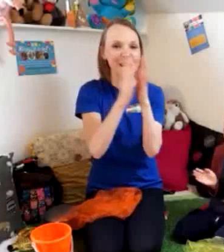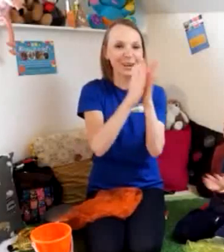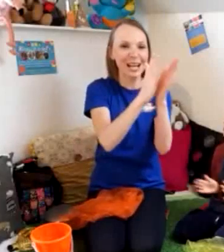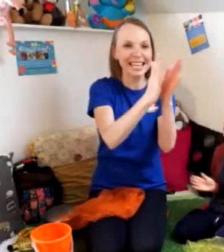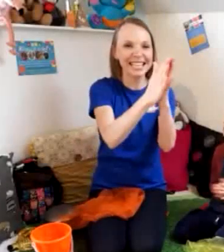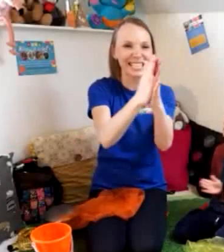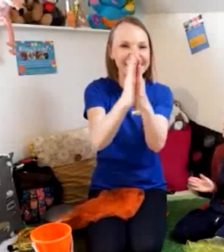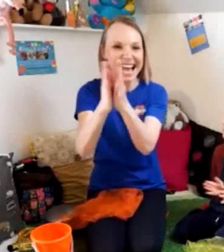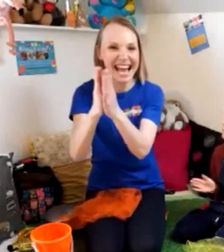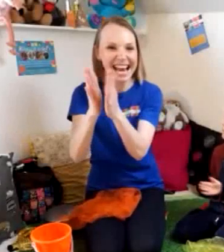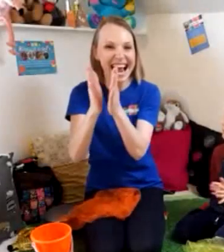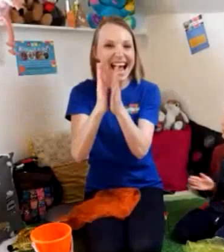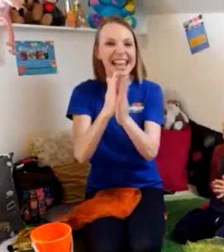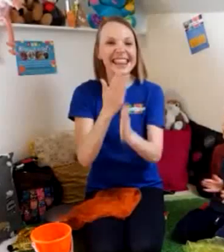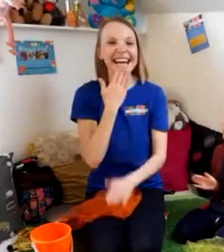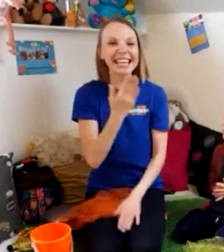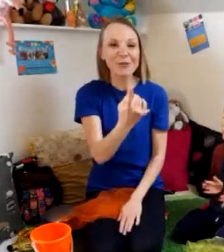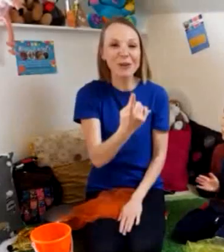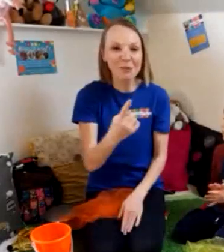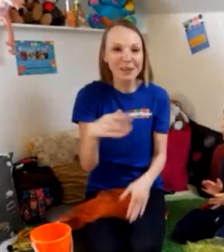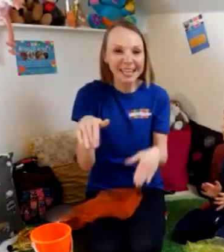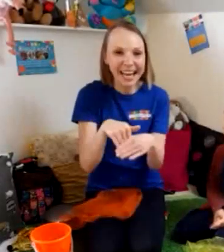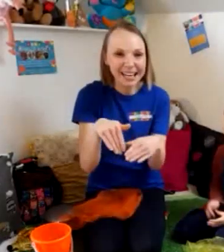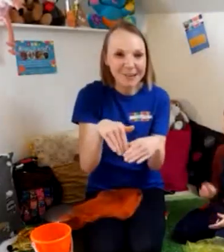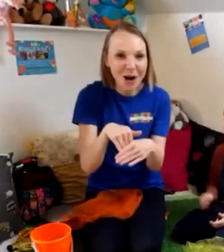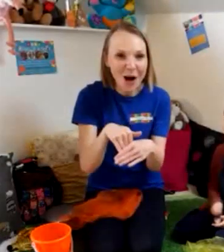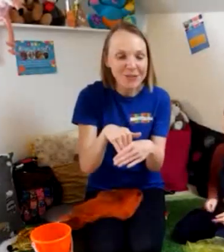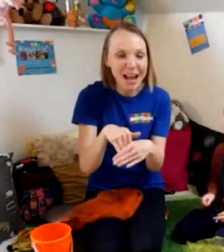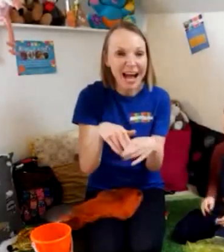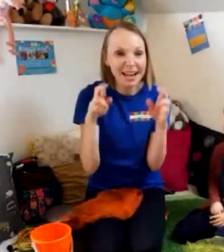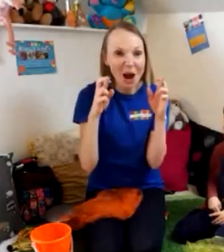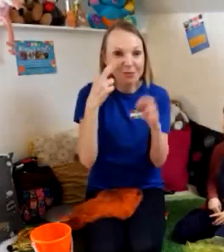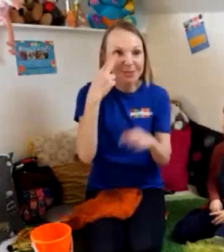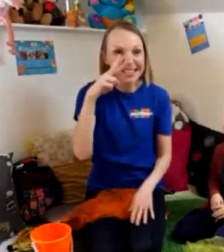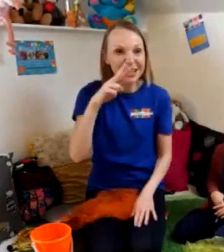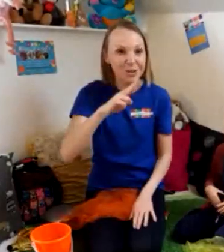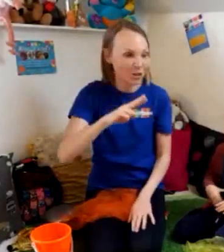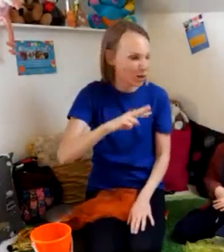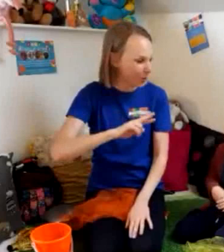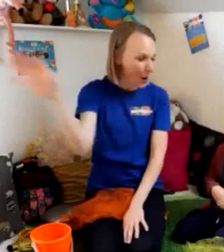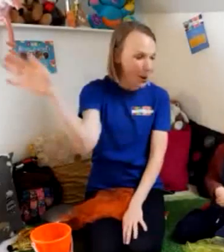tiny today. Thank you for coming and getting involved. And I hope to see you soon.